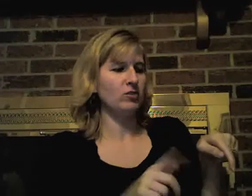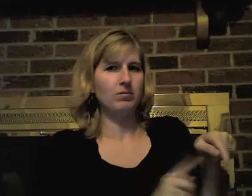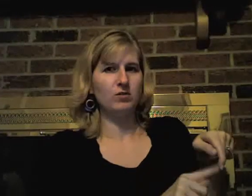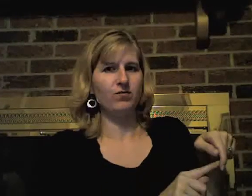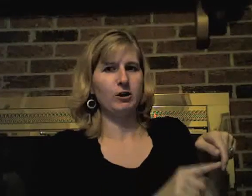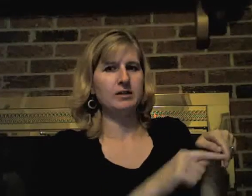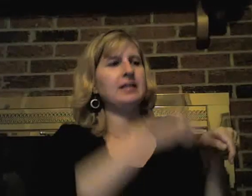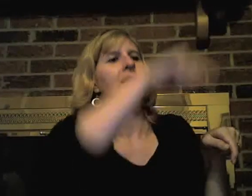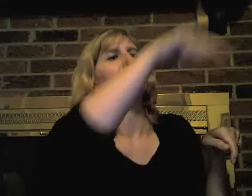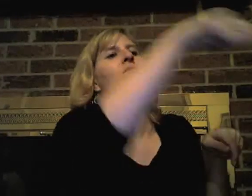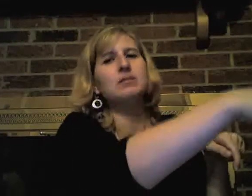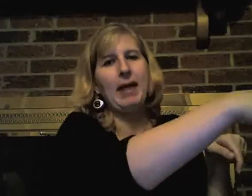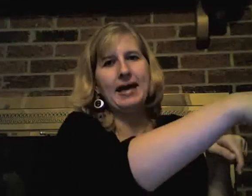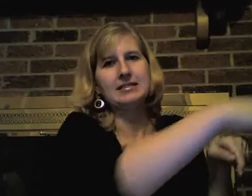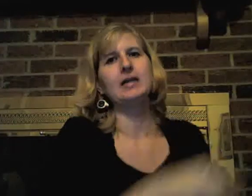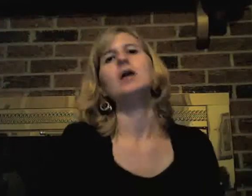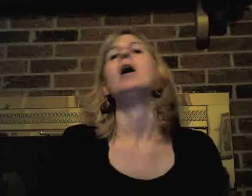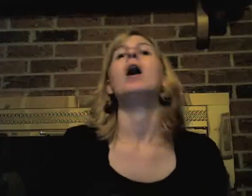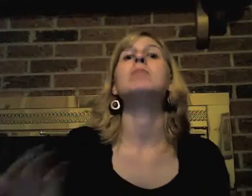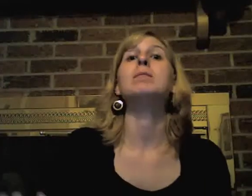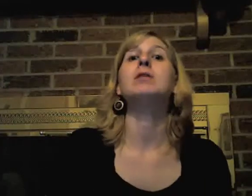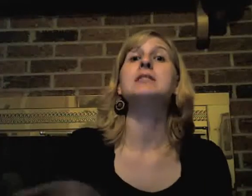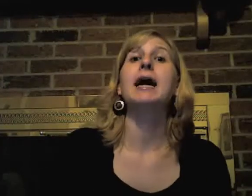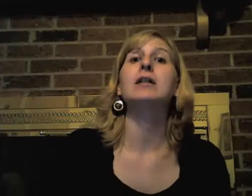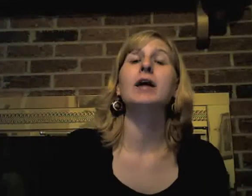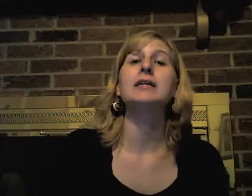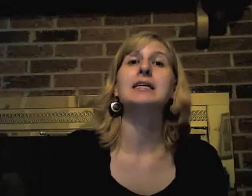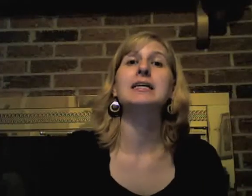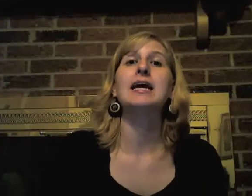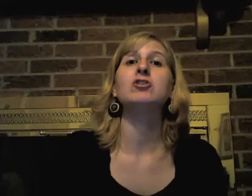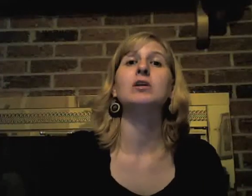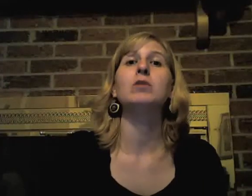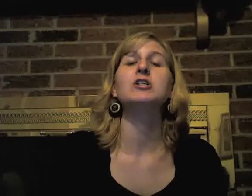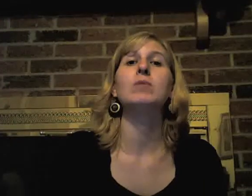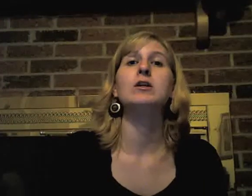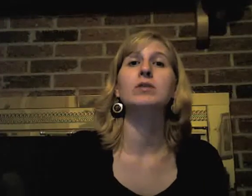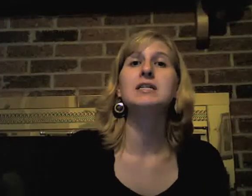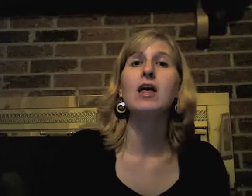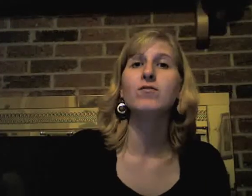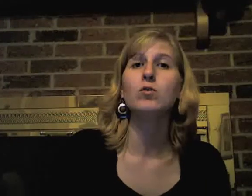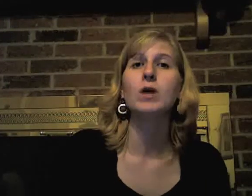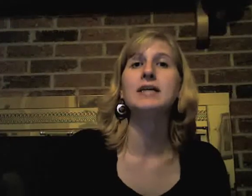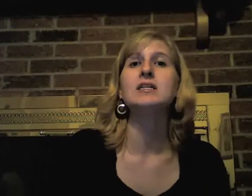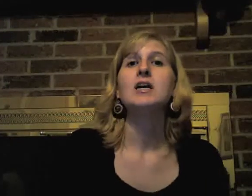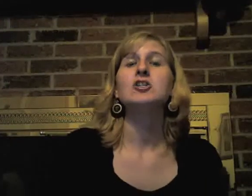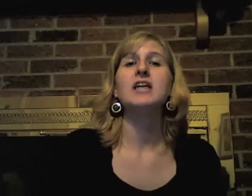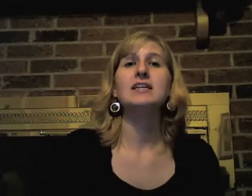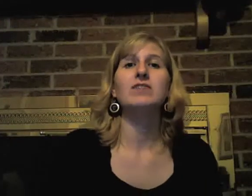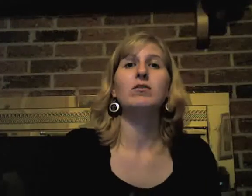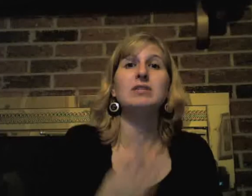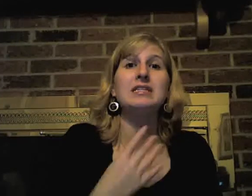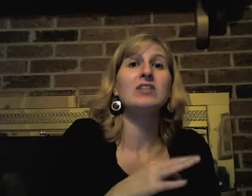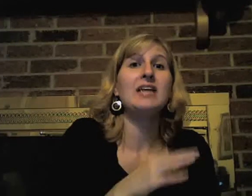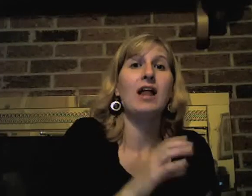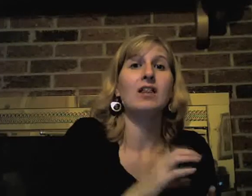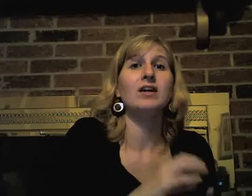first, and then the other one's past it. Remember the dialogue in Signing Naturally where she wanted to know where the telephone was. She asked if it was near the elevator. The woman said,